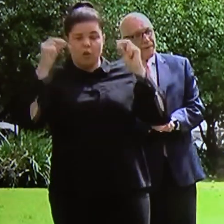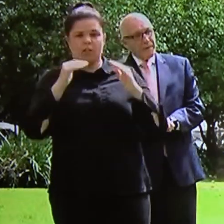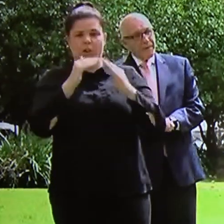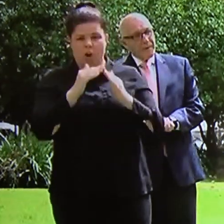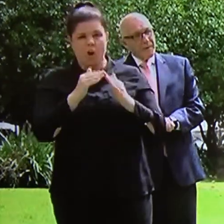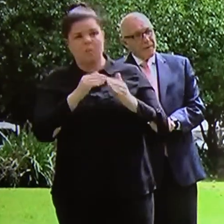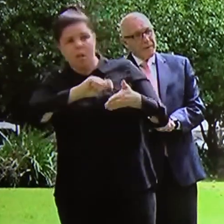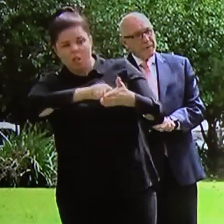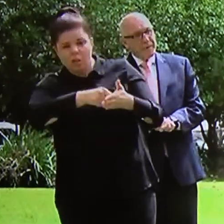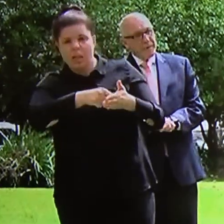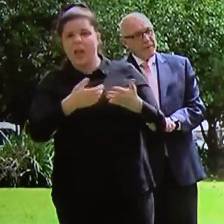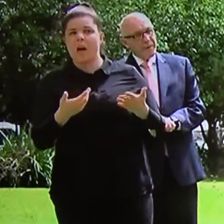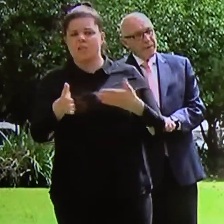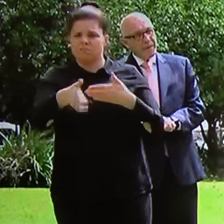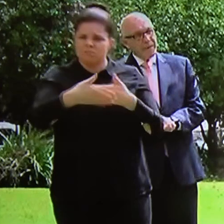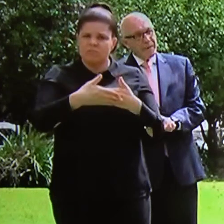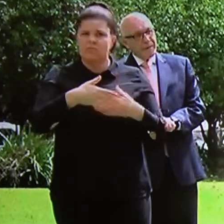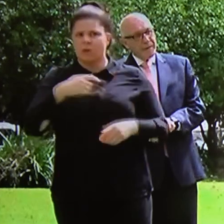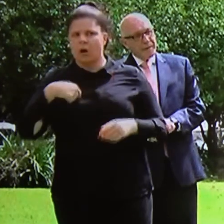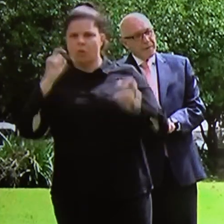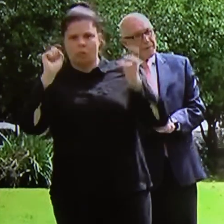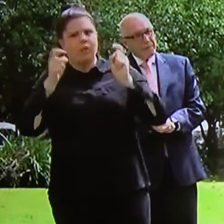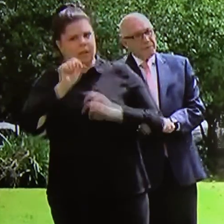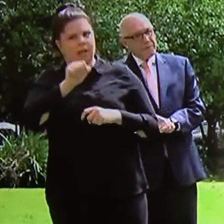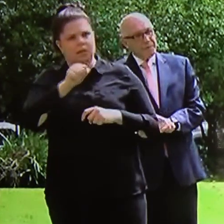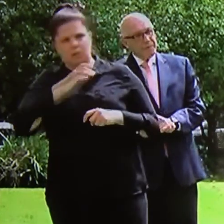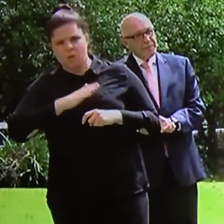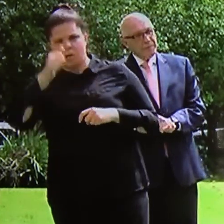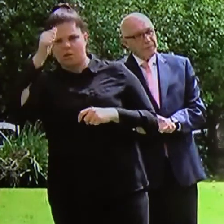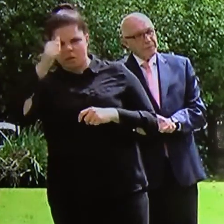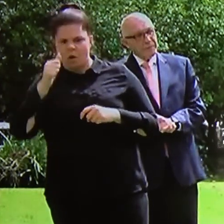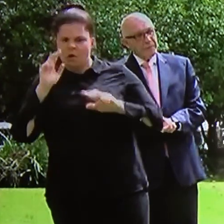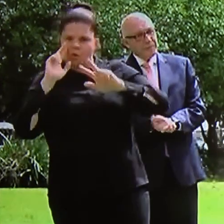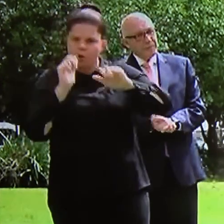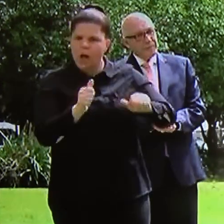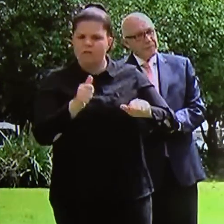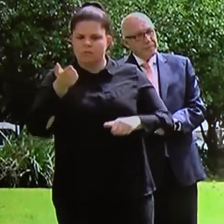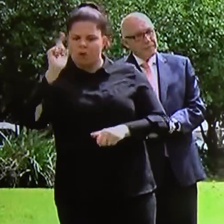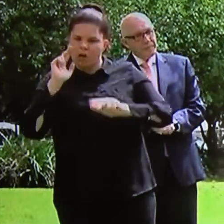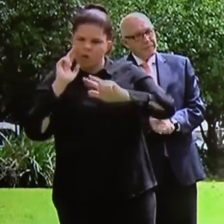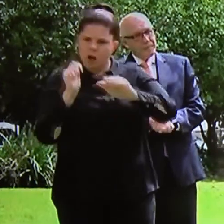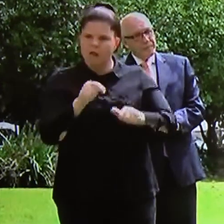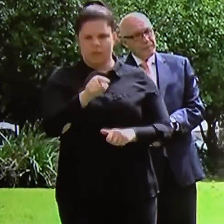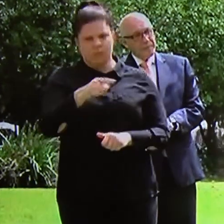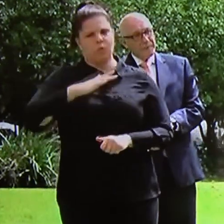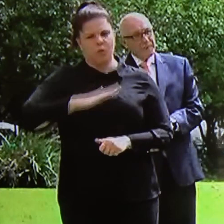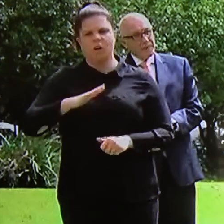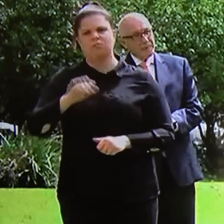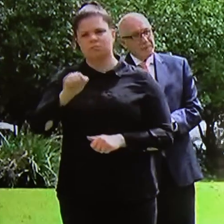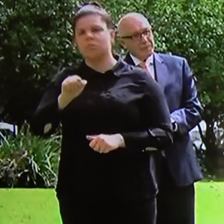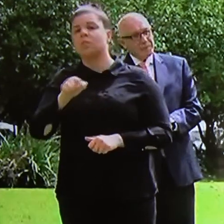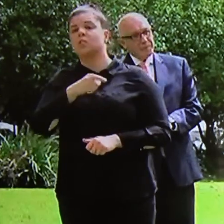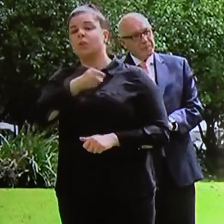lockdown, I would want to know that the aged care facility was taking every possible step to keep them safe. And so the message here is to aged